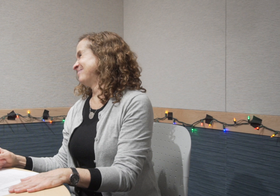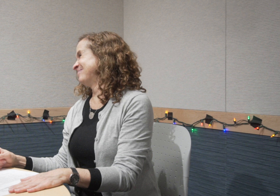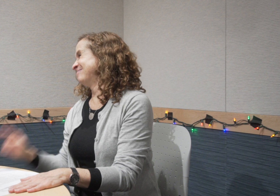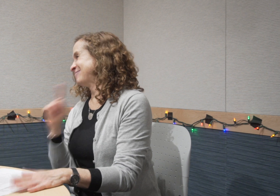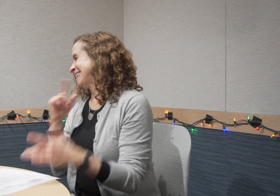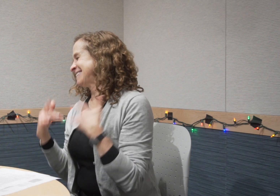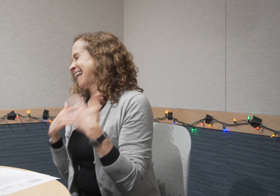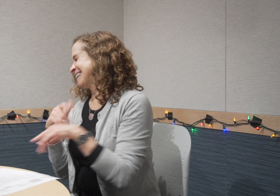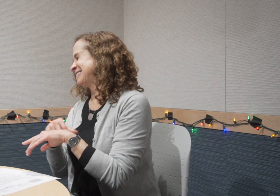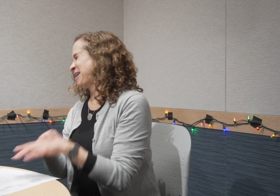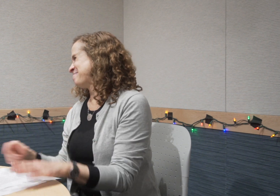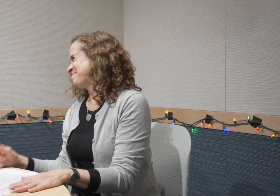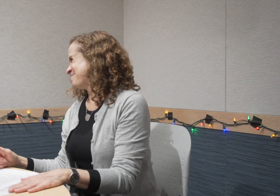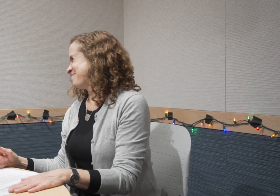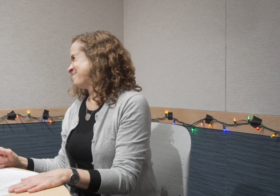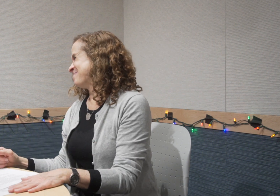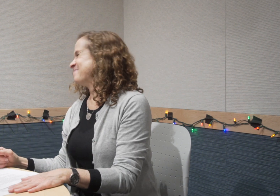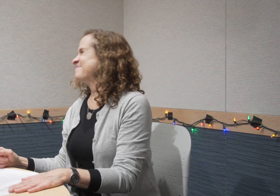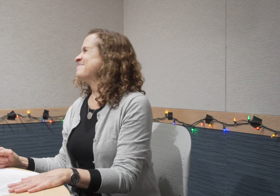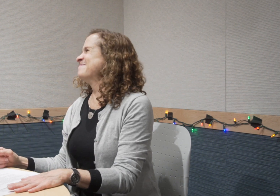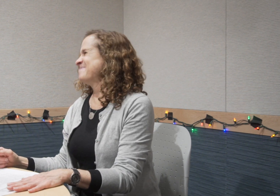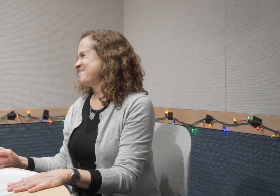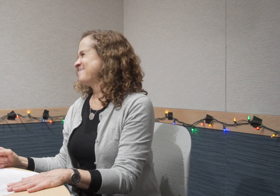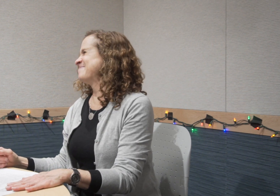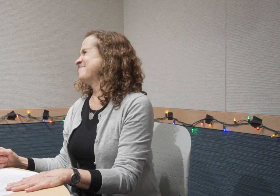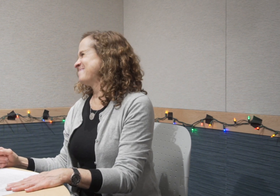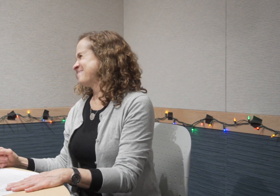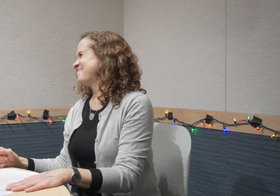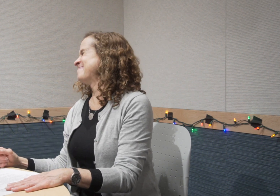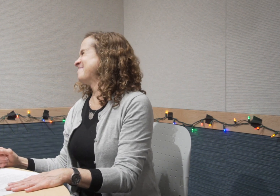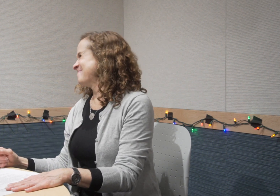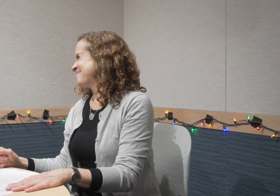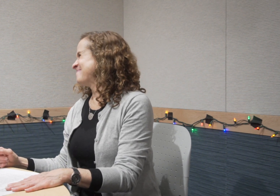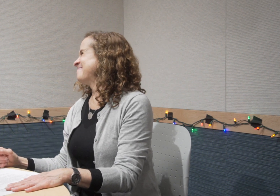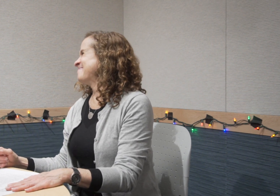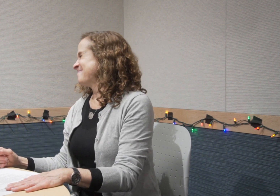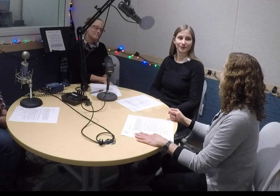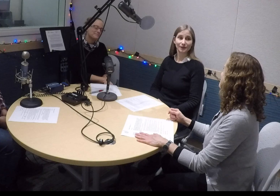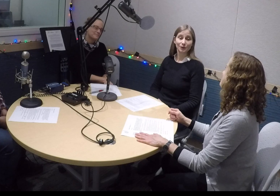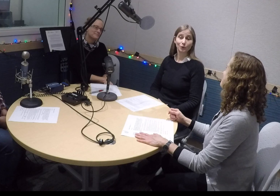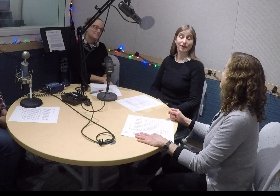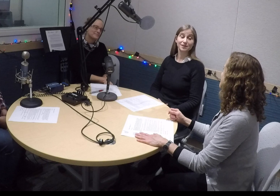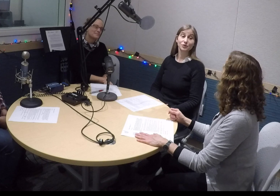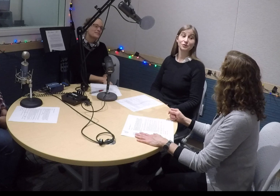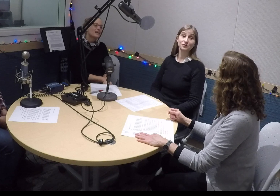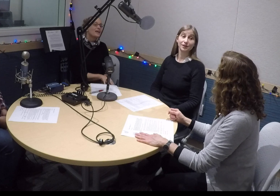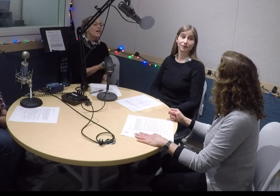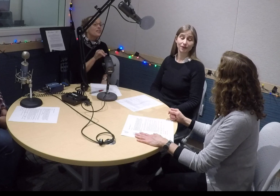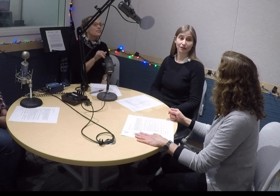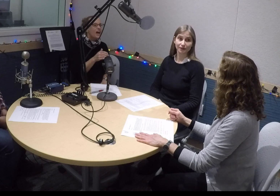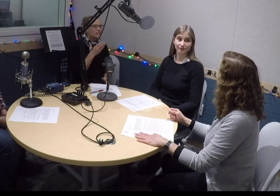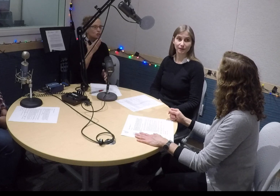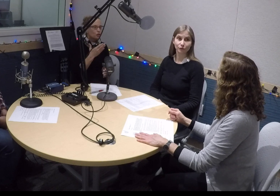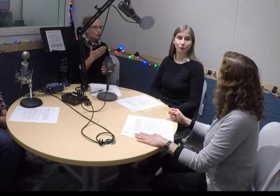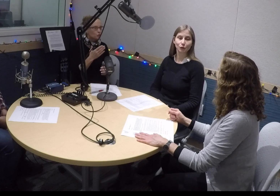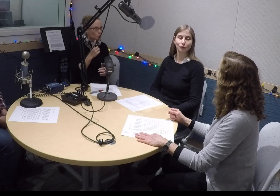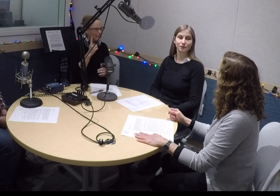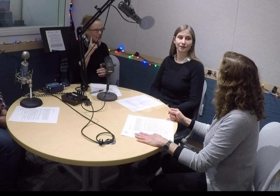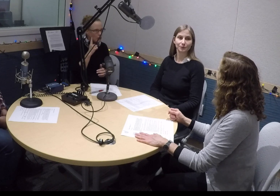learn ASL. And it's a very exciting time for the deaf community. Yeah. Well, that's good to hear that things have improved and that people